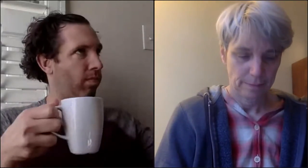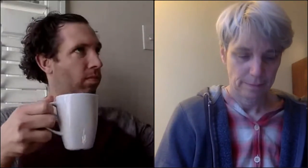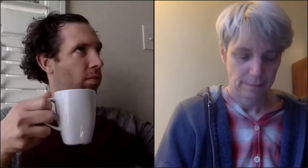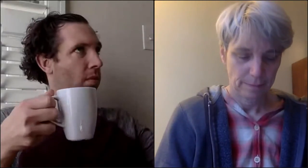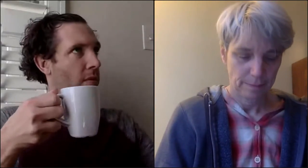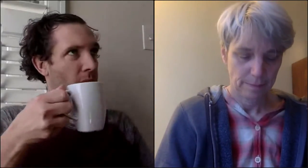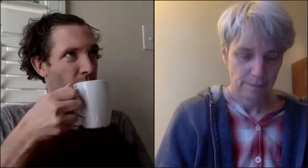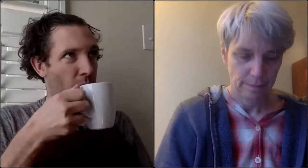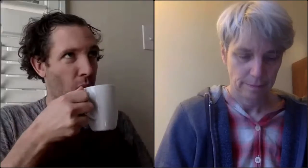main room.